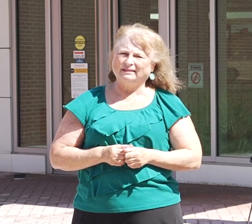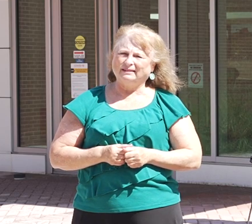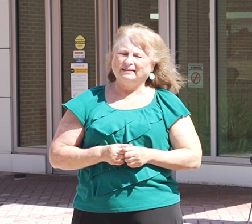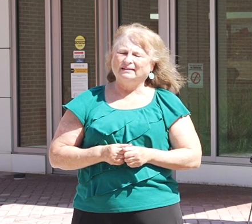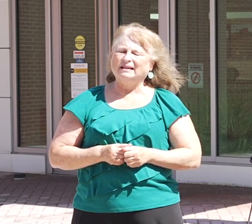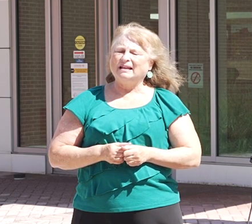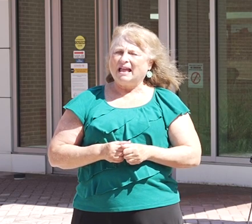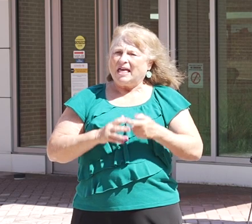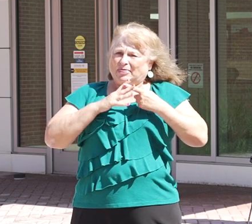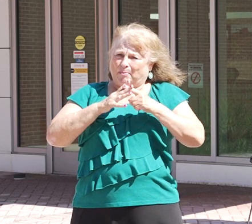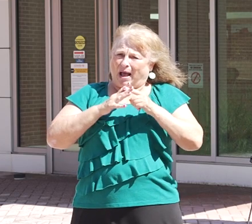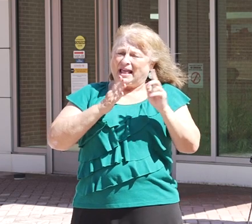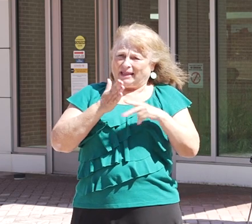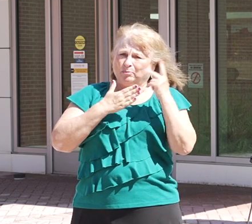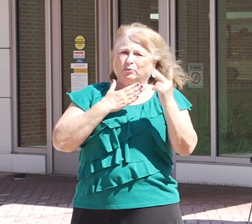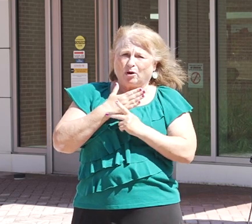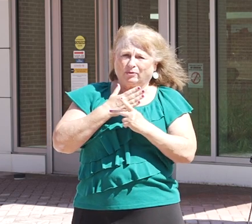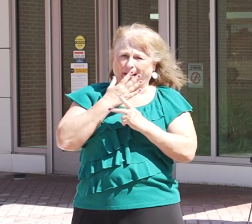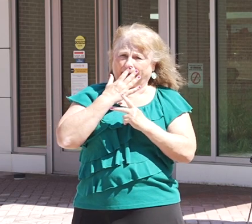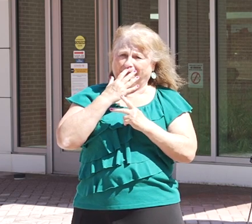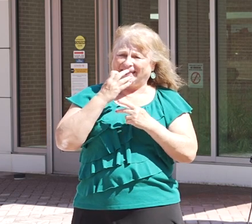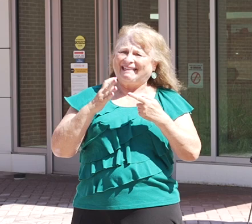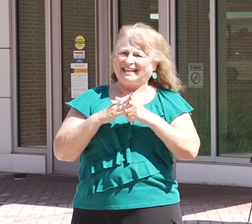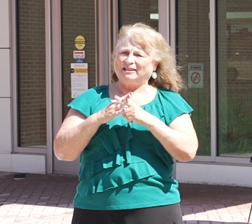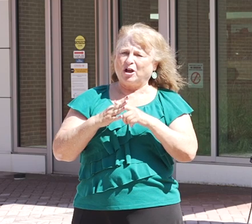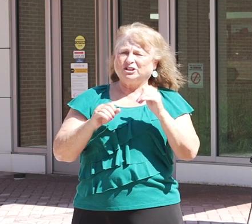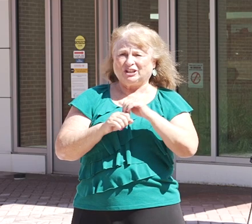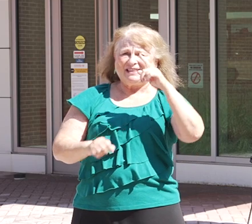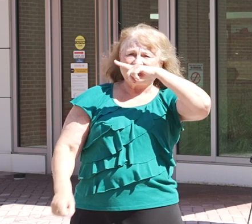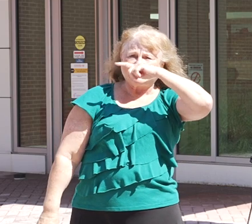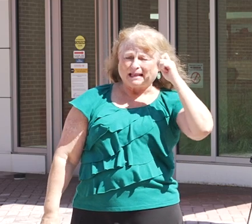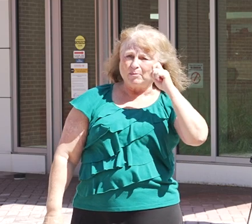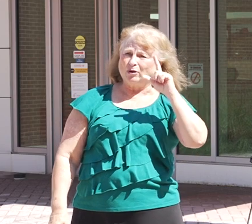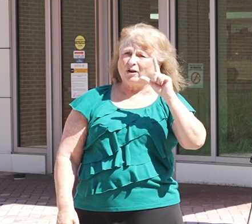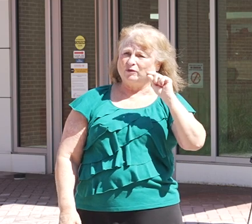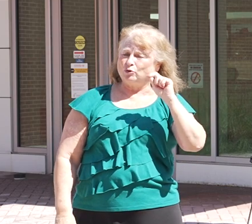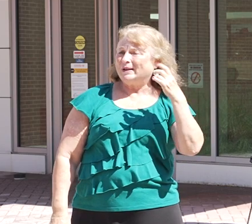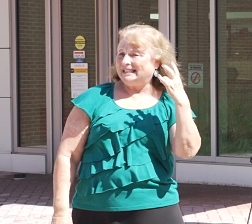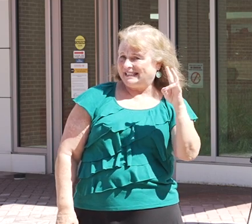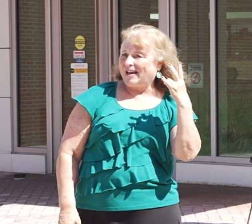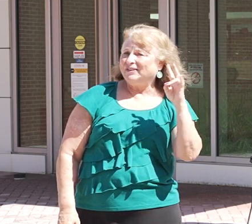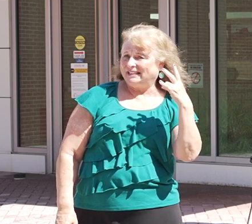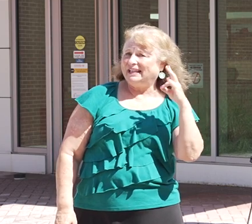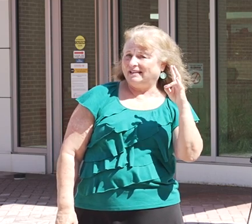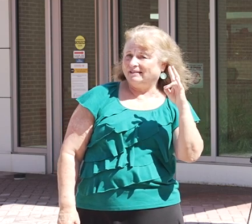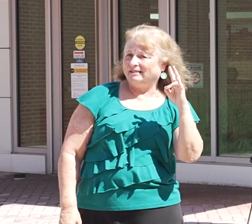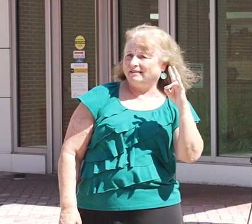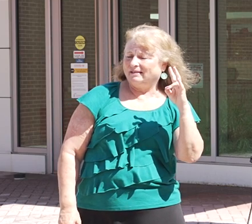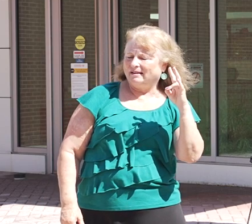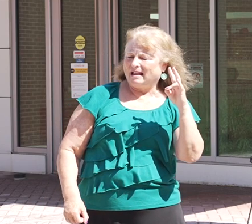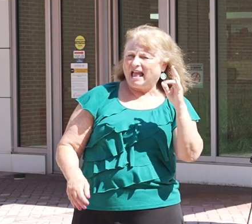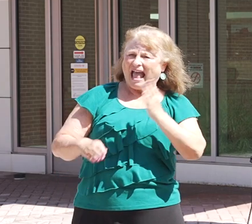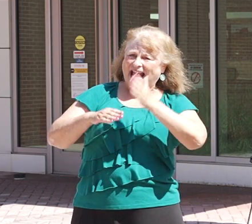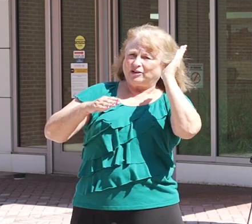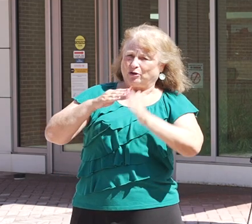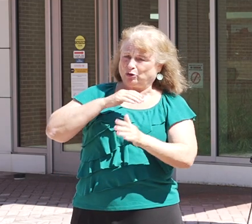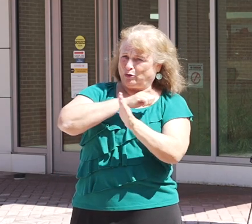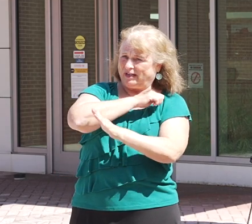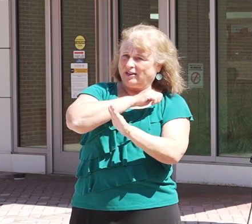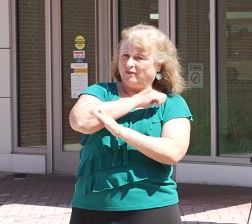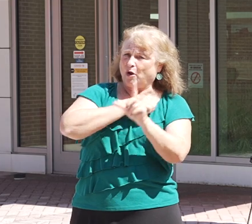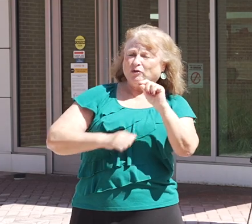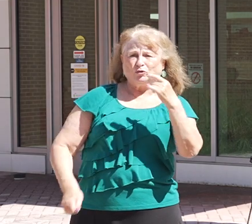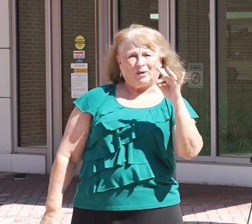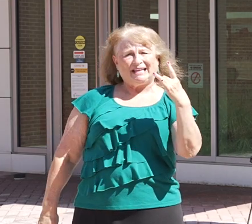The pilot program, which launched in the summer of 2017 and concluded in the fall